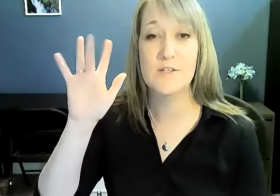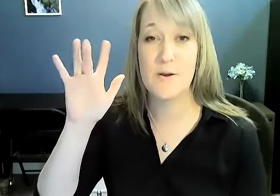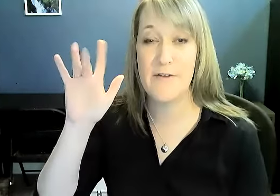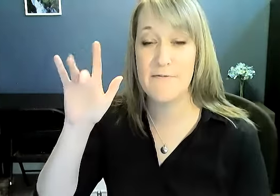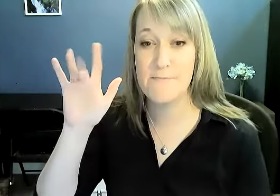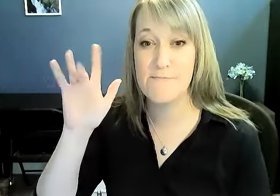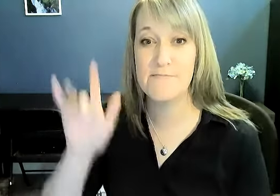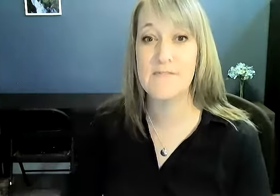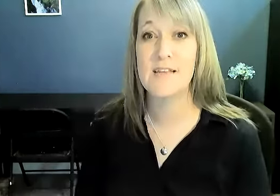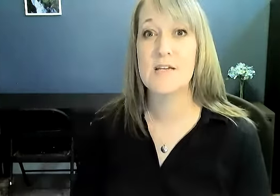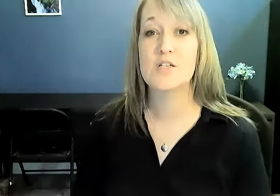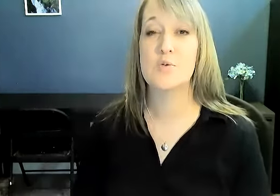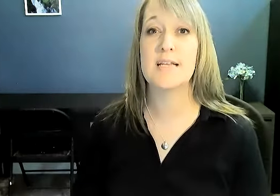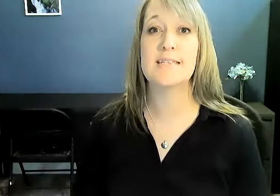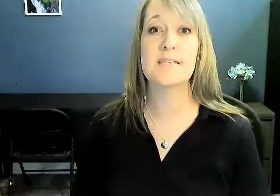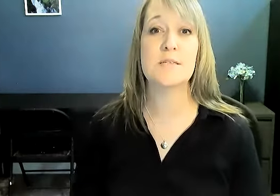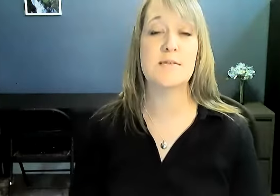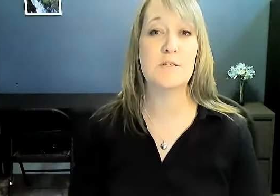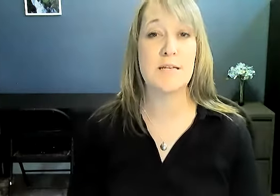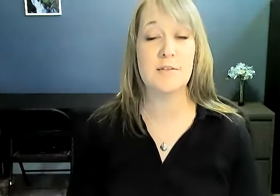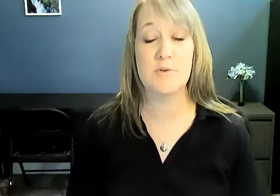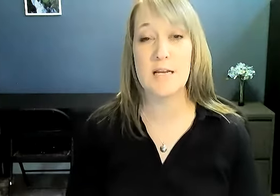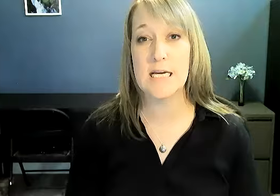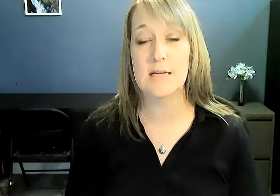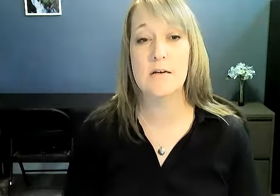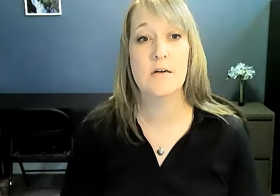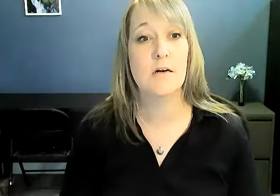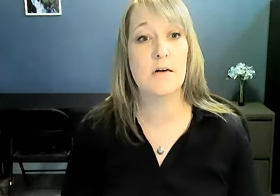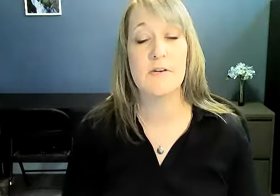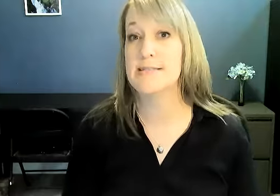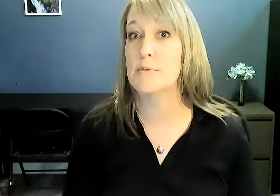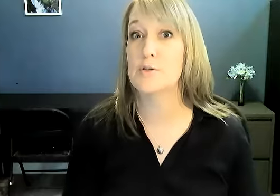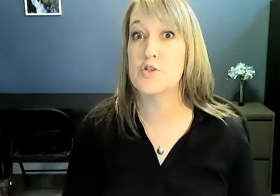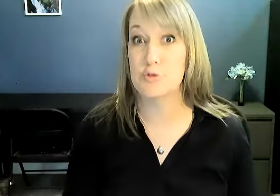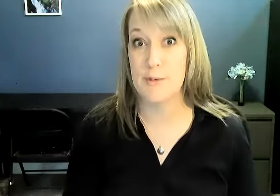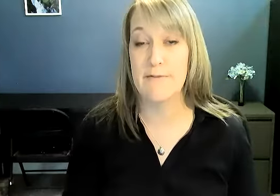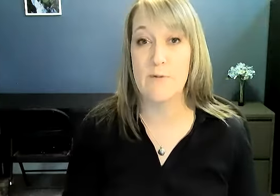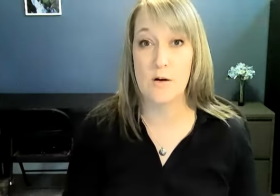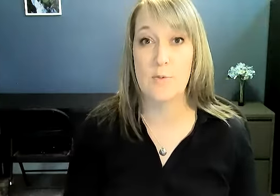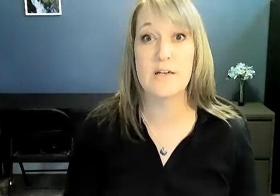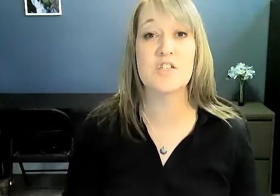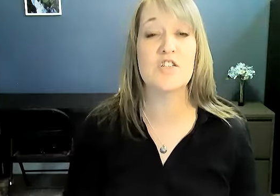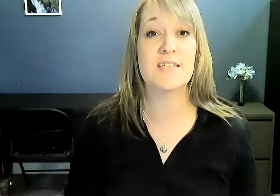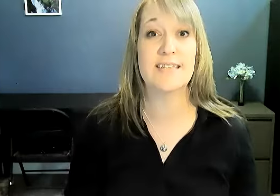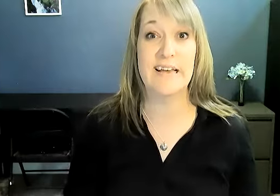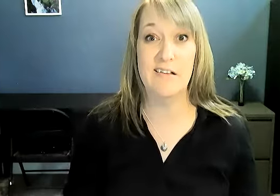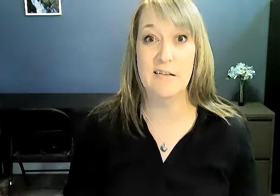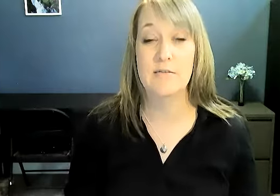25. 26, 27, 28, and 29 are very similar to 24, where it's just L